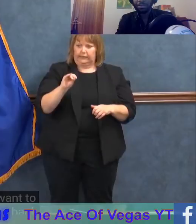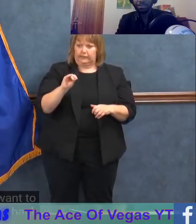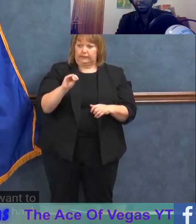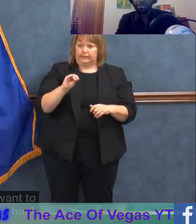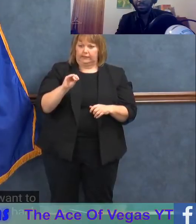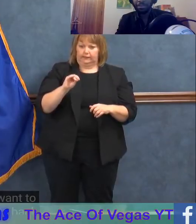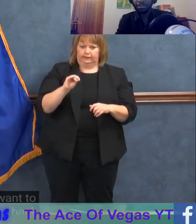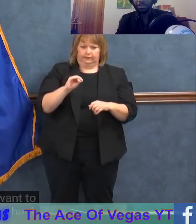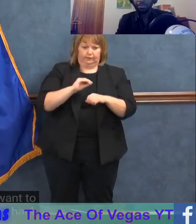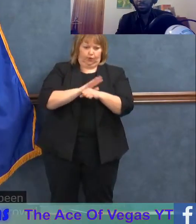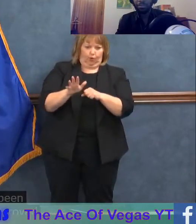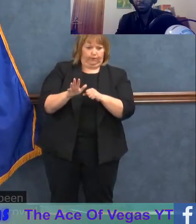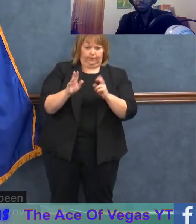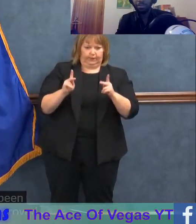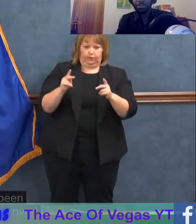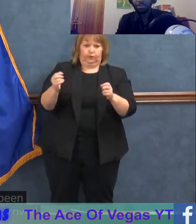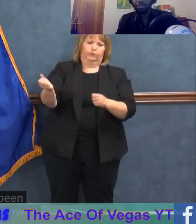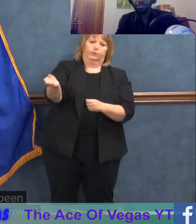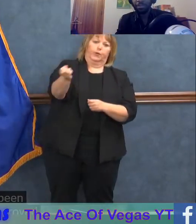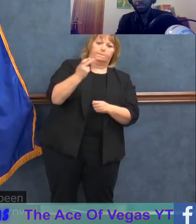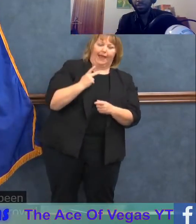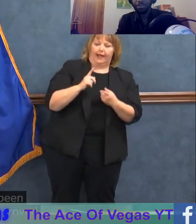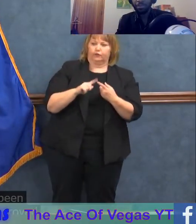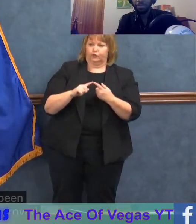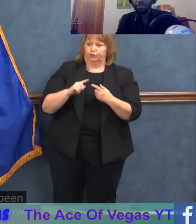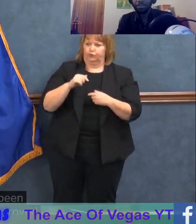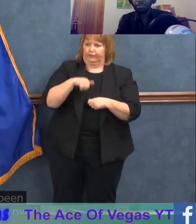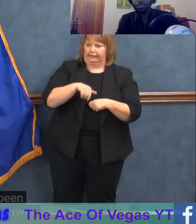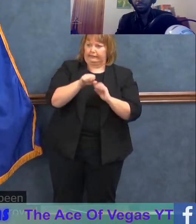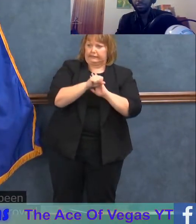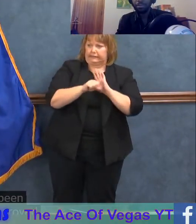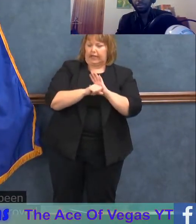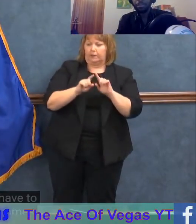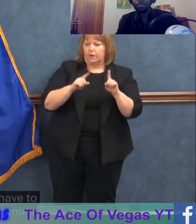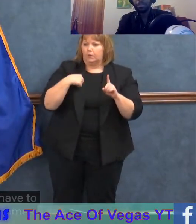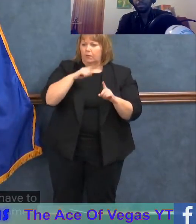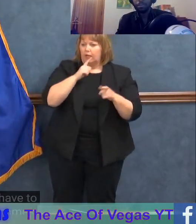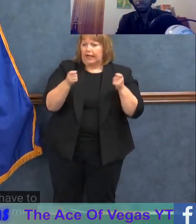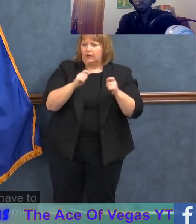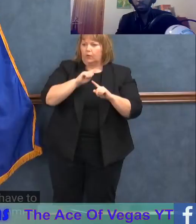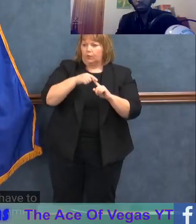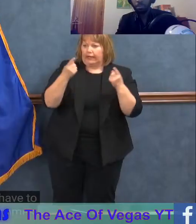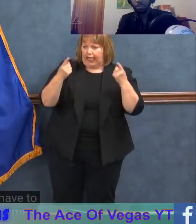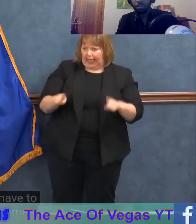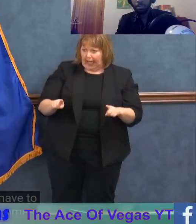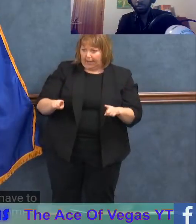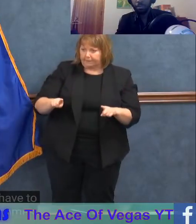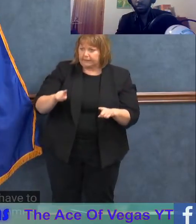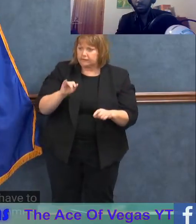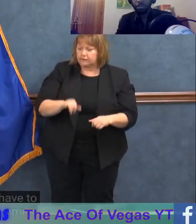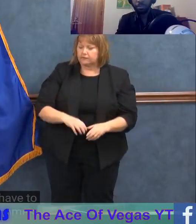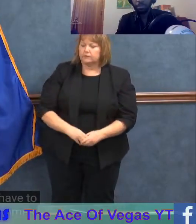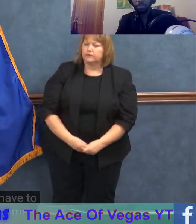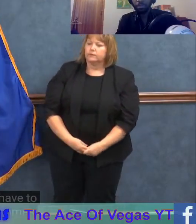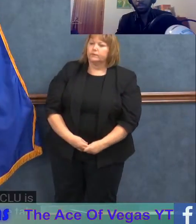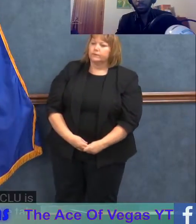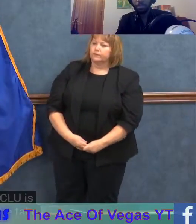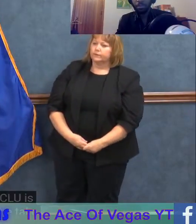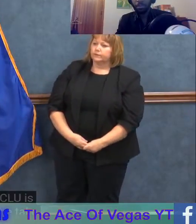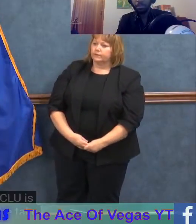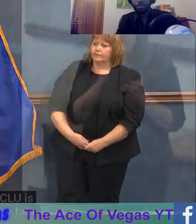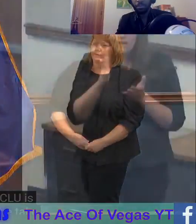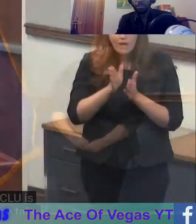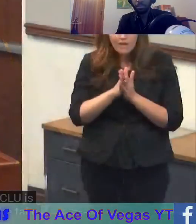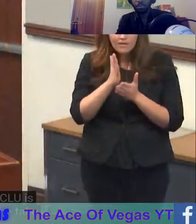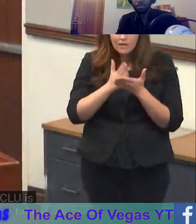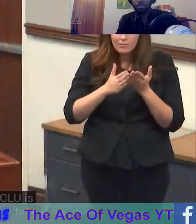until they're been tested and they've been proved to be negative, but we'll have to handle that situation that comes forward. And of course, the ACLU has asked you today to maybe take some